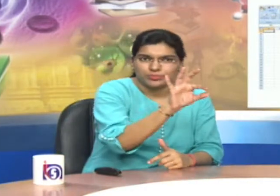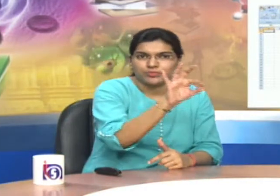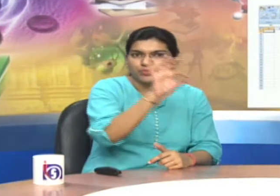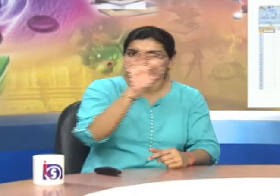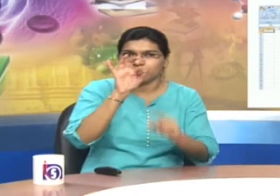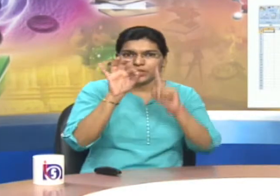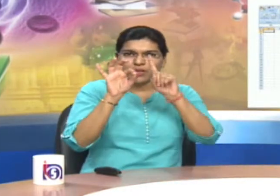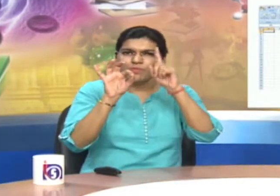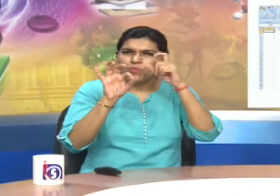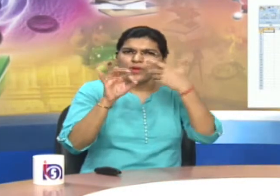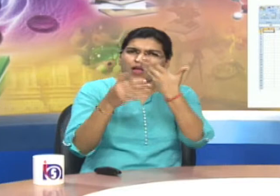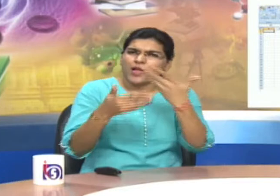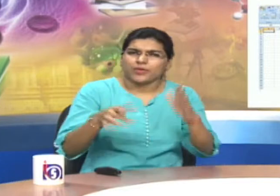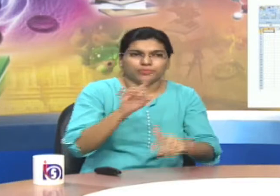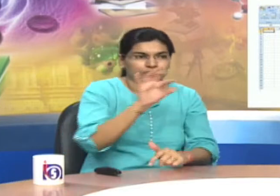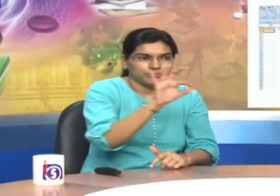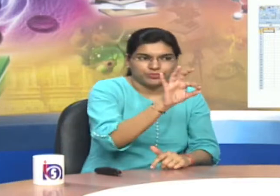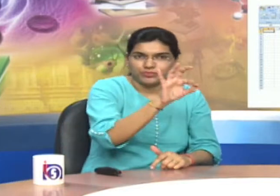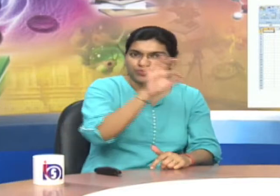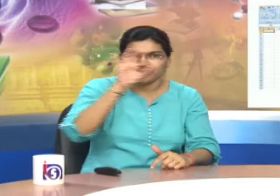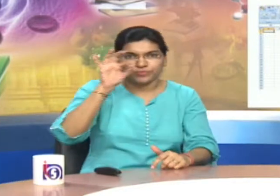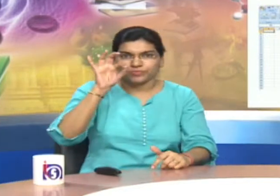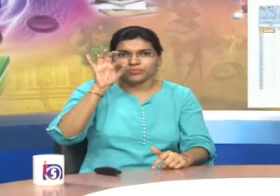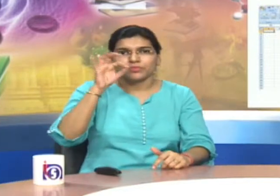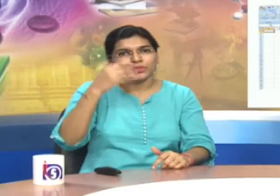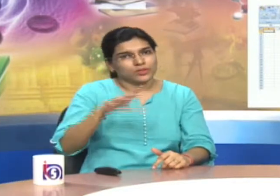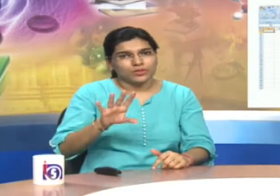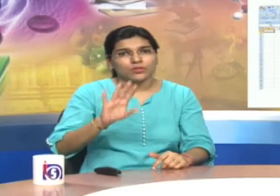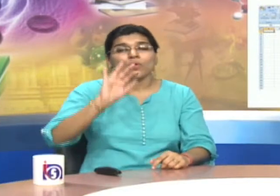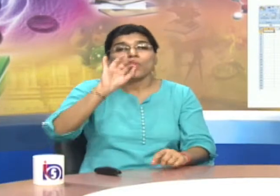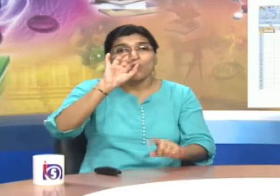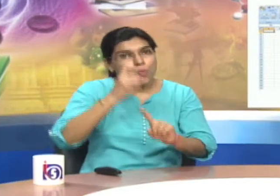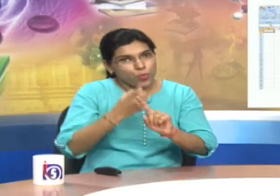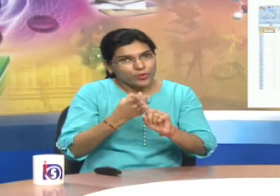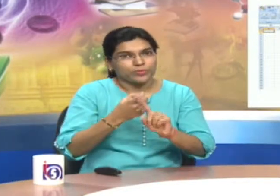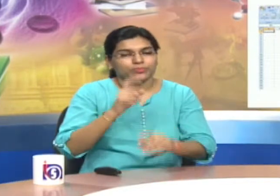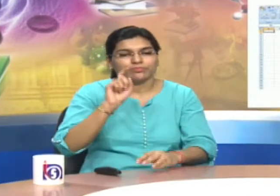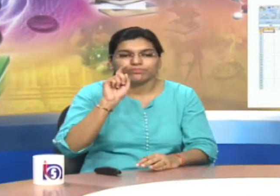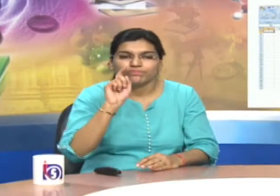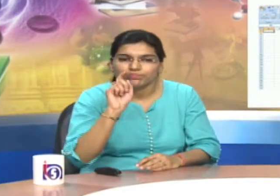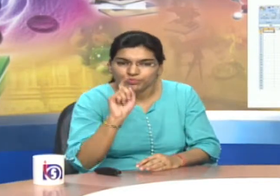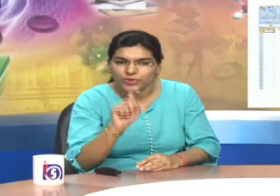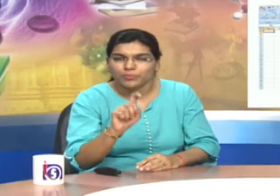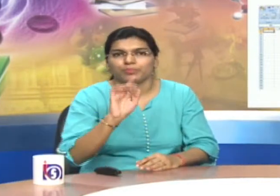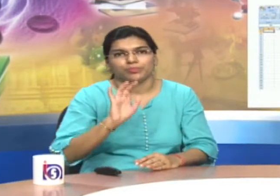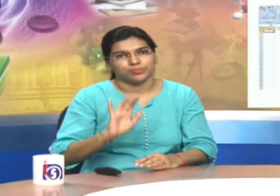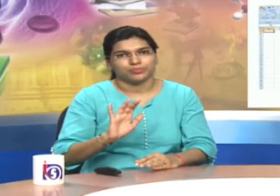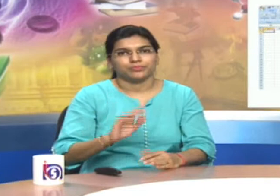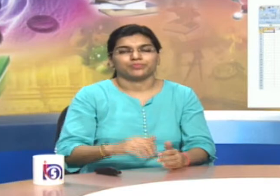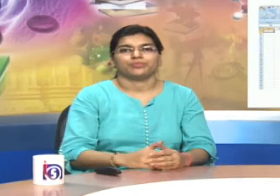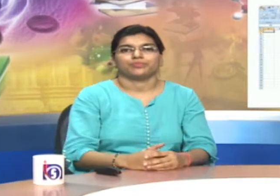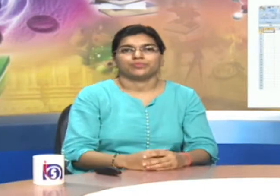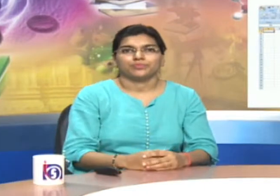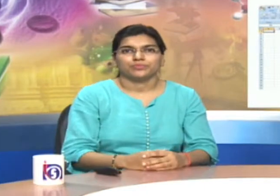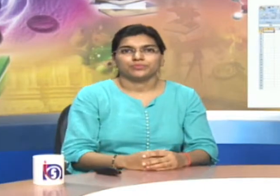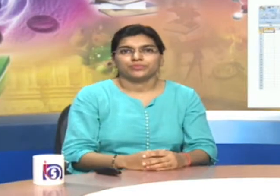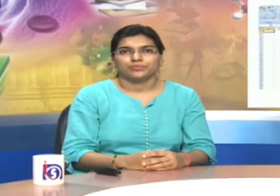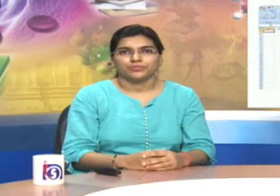Whichever image you like, you can select that image. If you have to just click on OK, it will